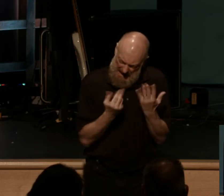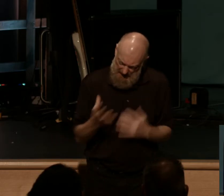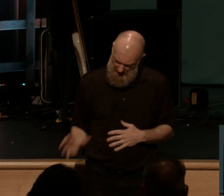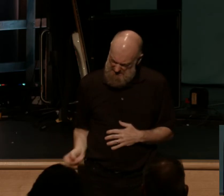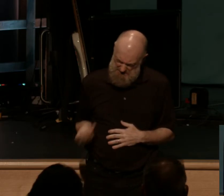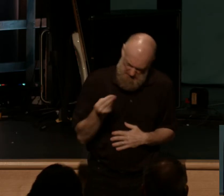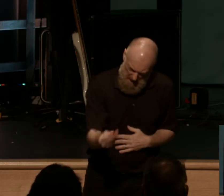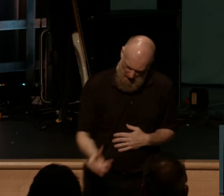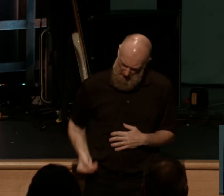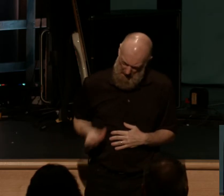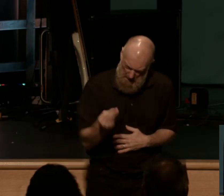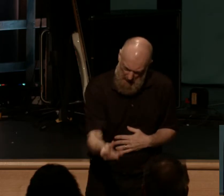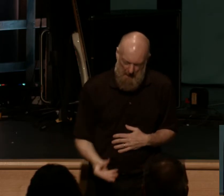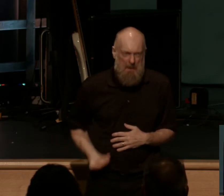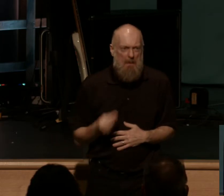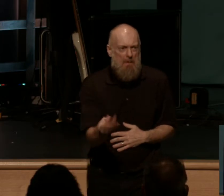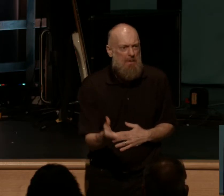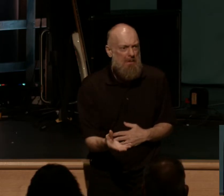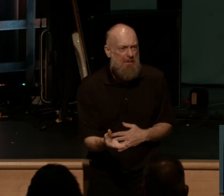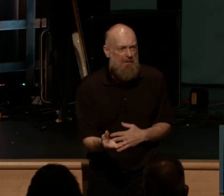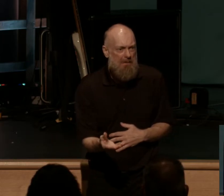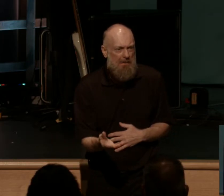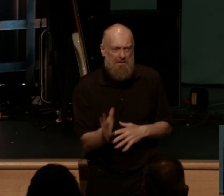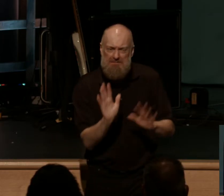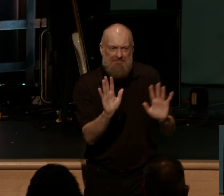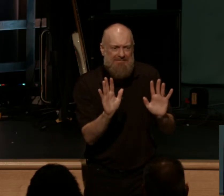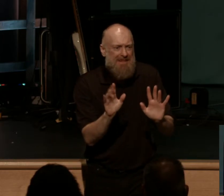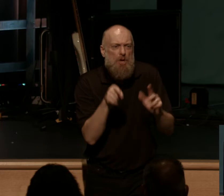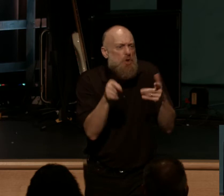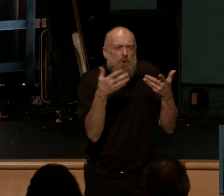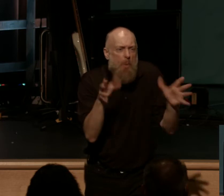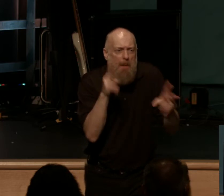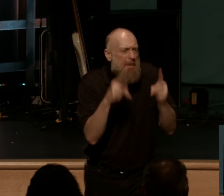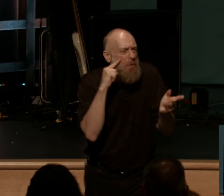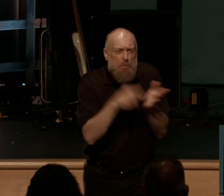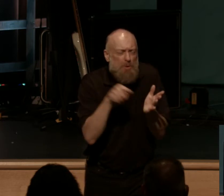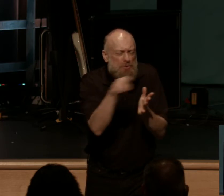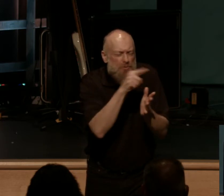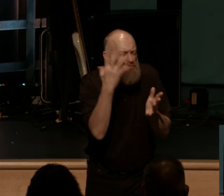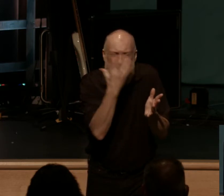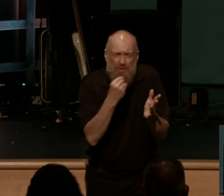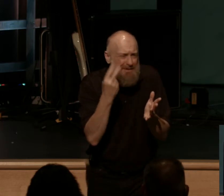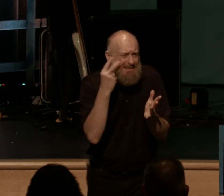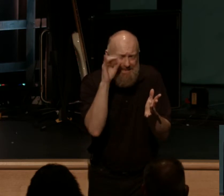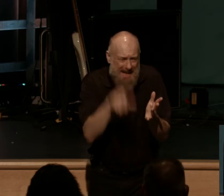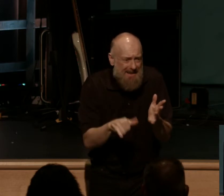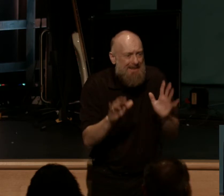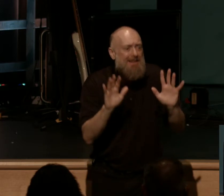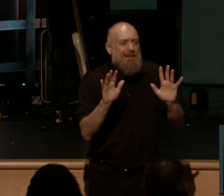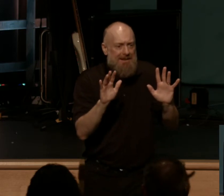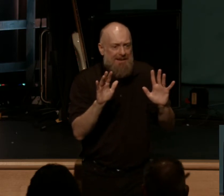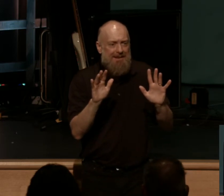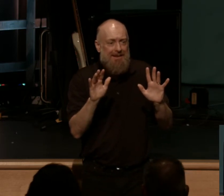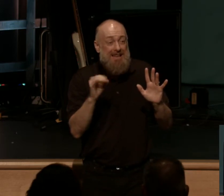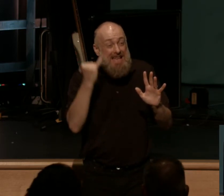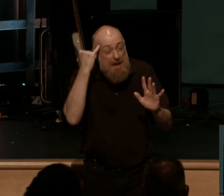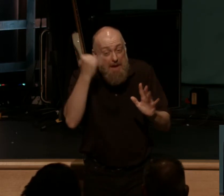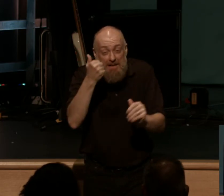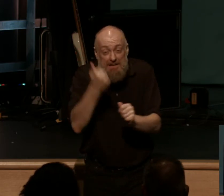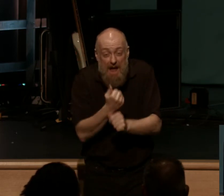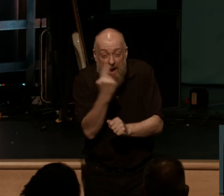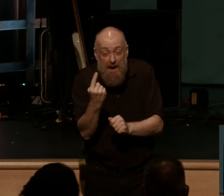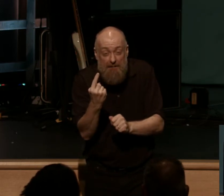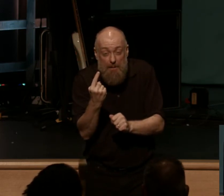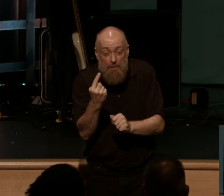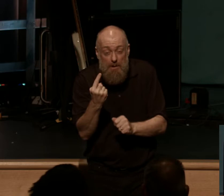and don't have you have no desire to be noticed. It's just it's beautiful. It's beautiful. Imagine every one of us was like